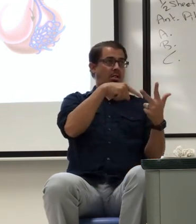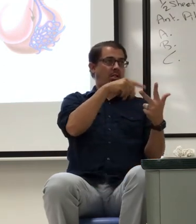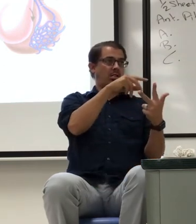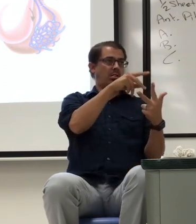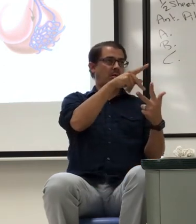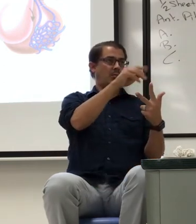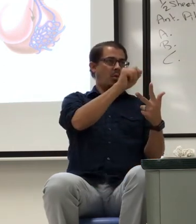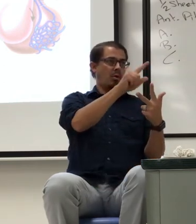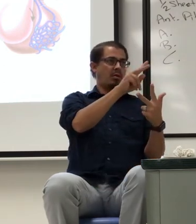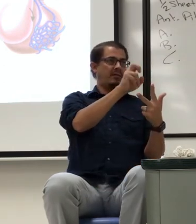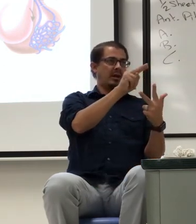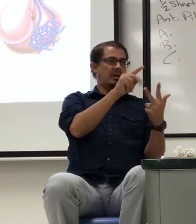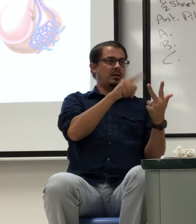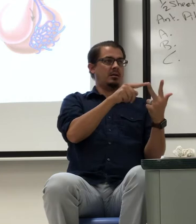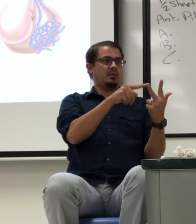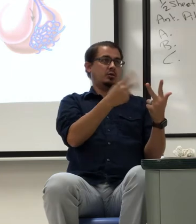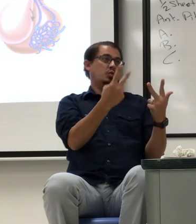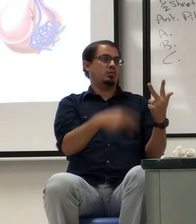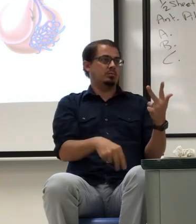How about B?